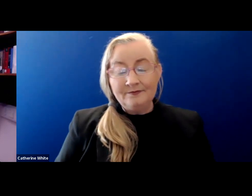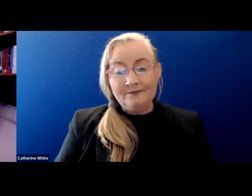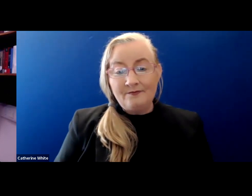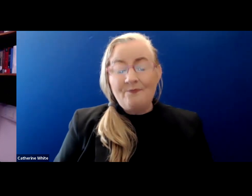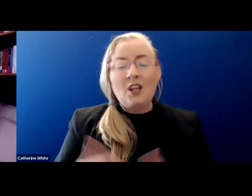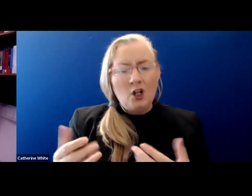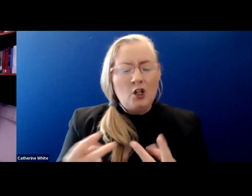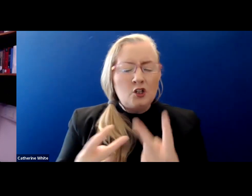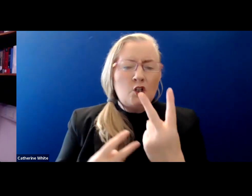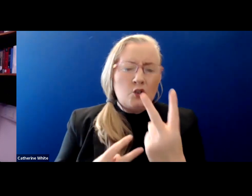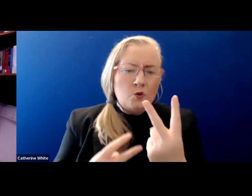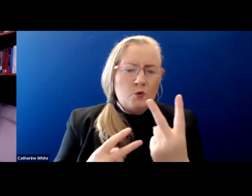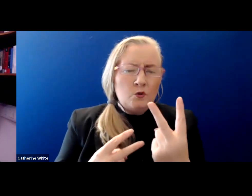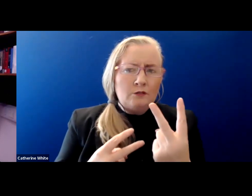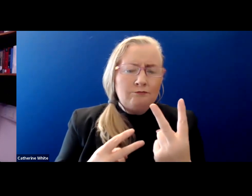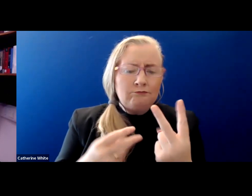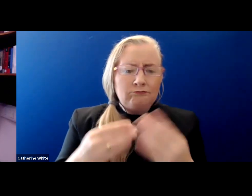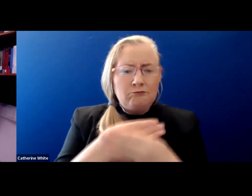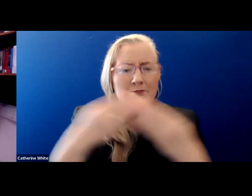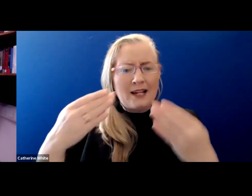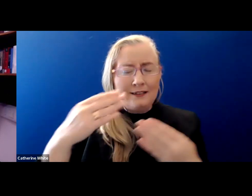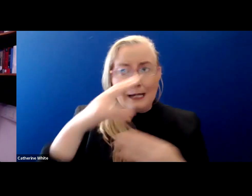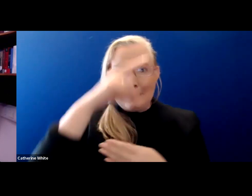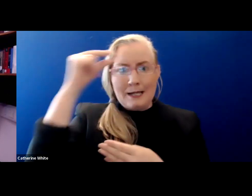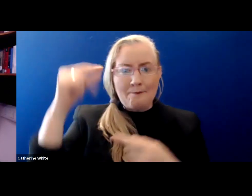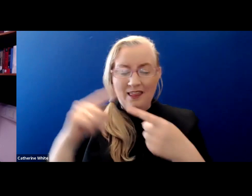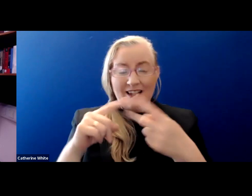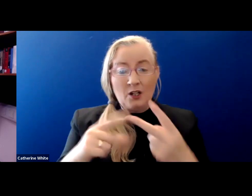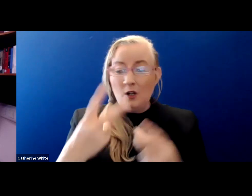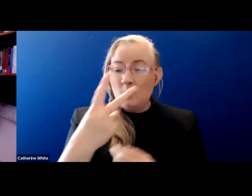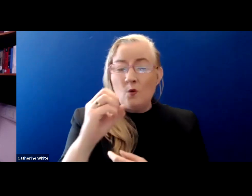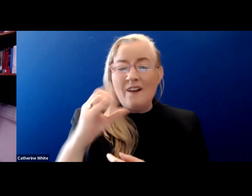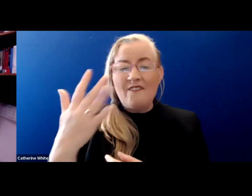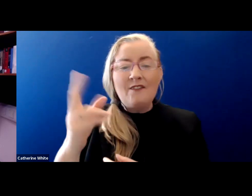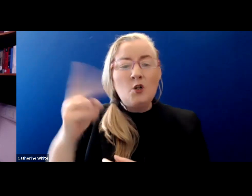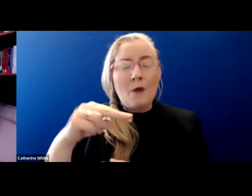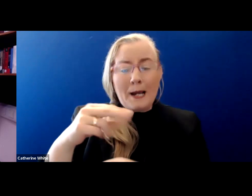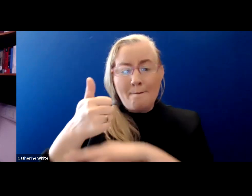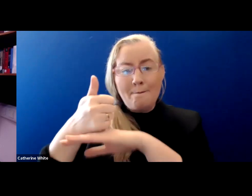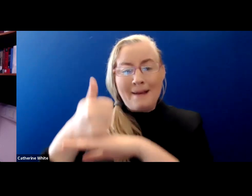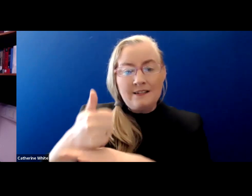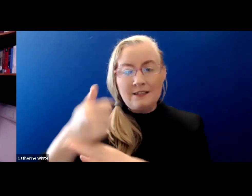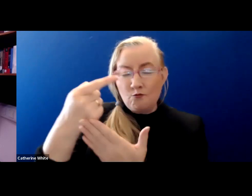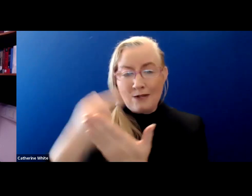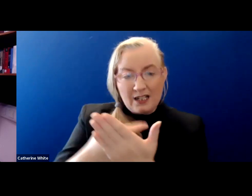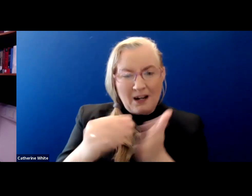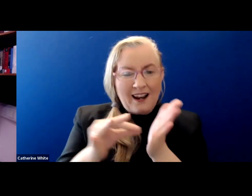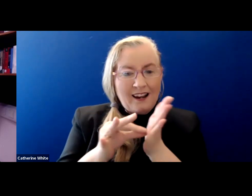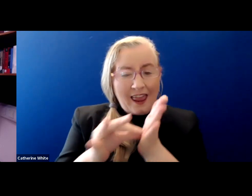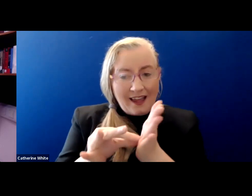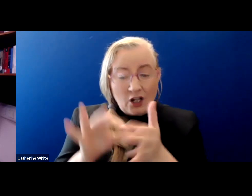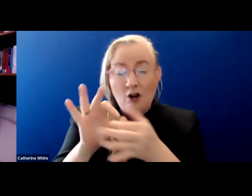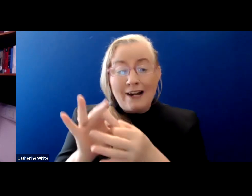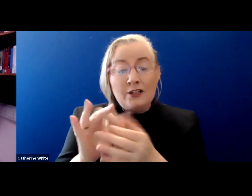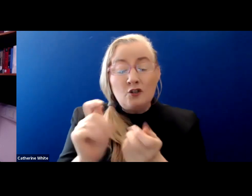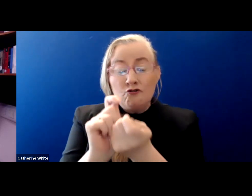Two prominent examples in this respect are the 2005 UN Basic Principles and Guidelines on the Right to a